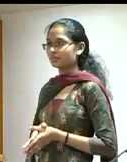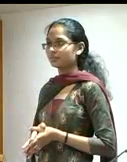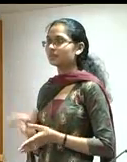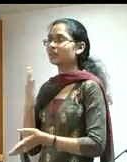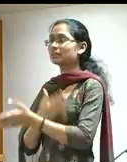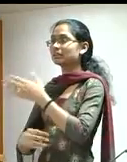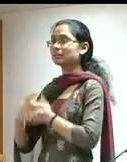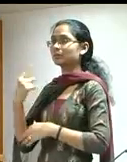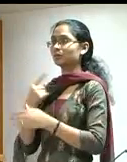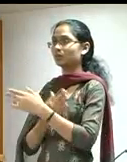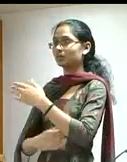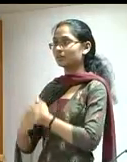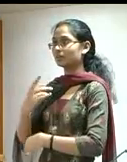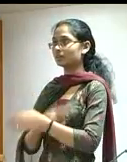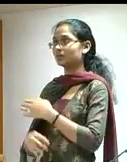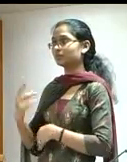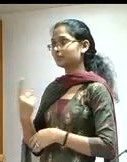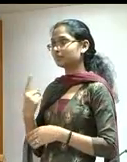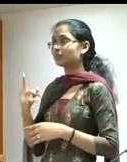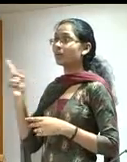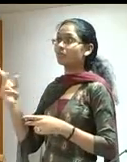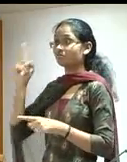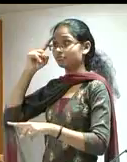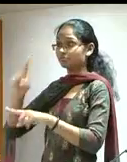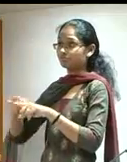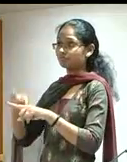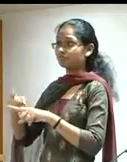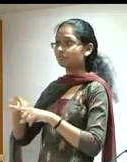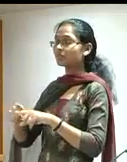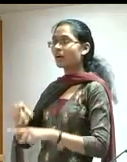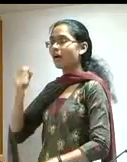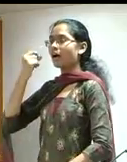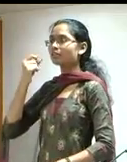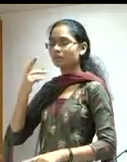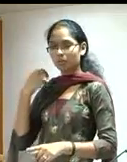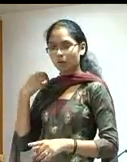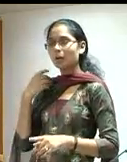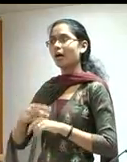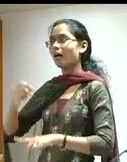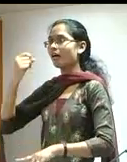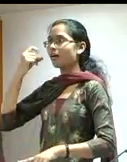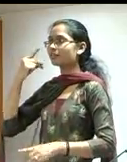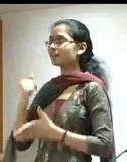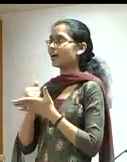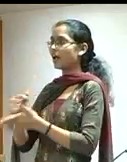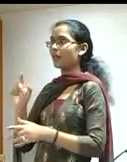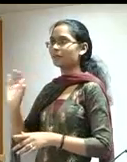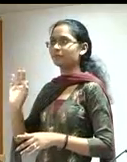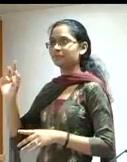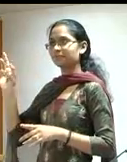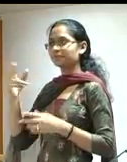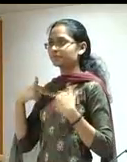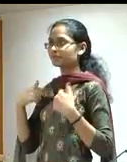with disability. And there have been some really excellent judges who have understood the issue quite well and have an inherent desire to pass